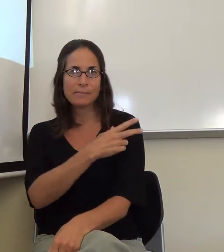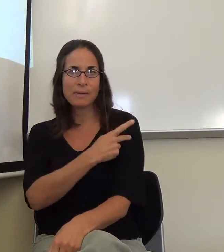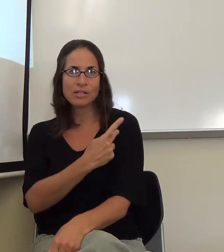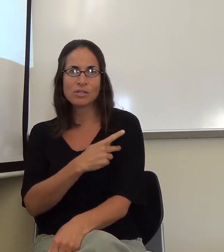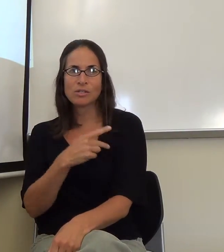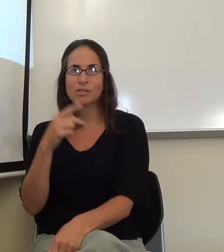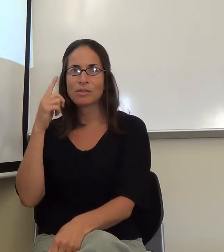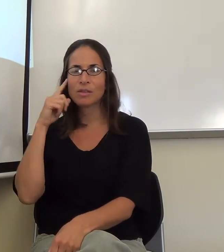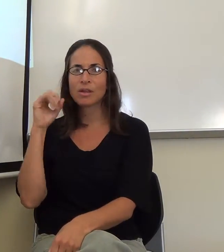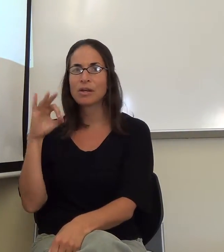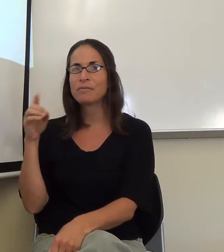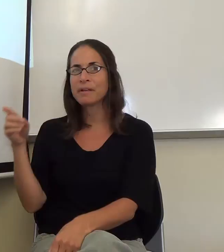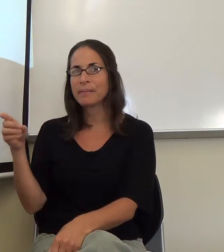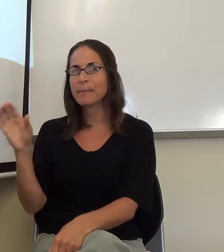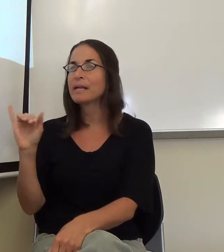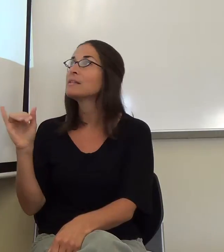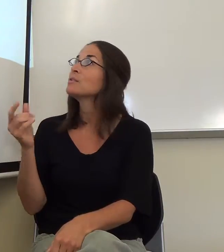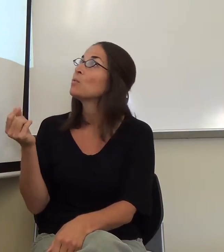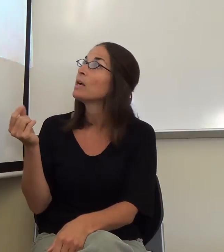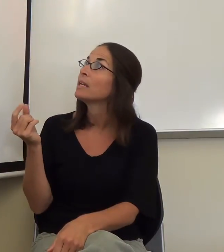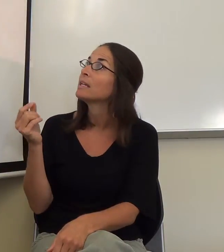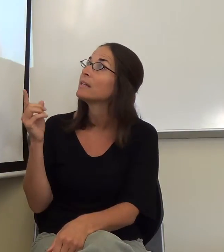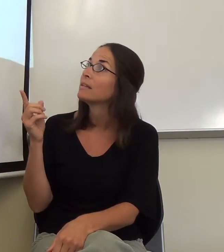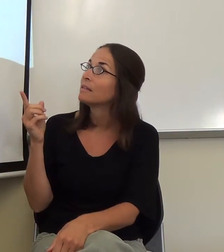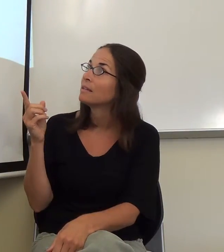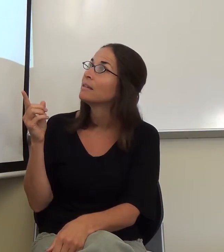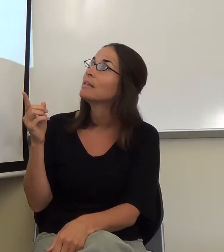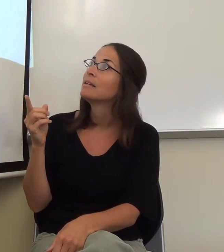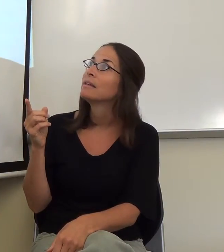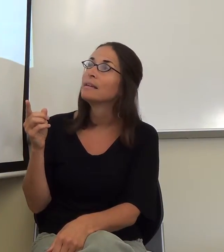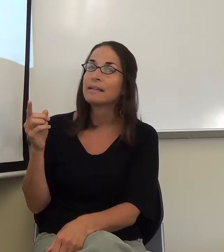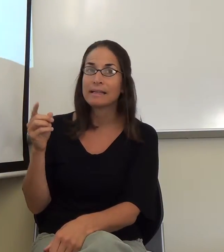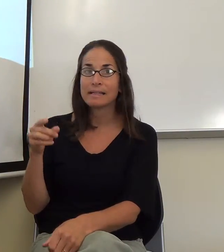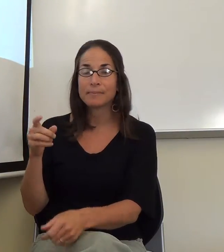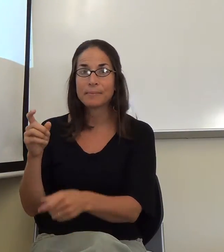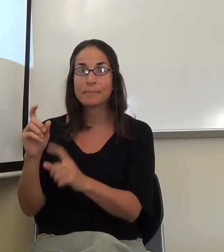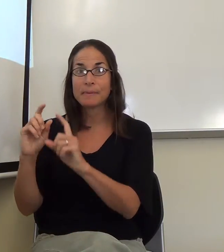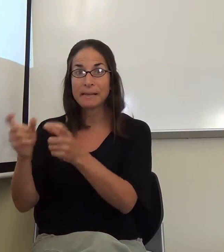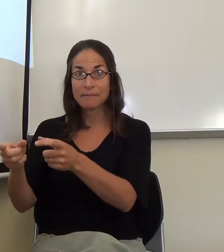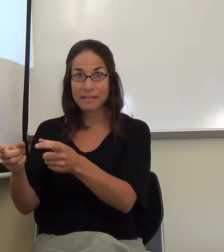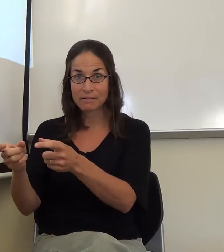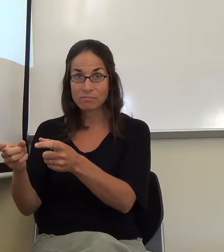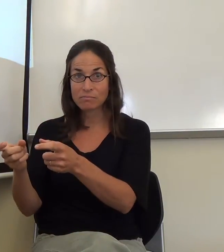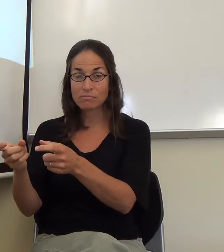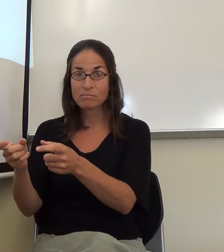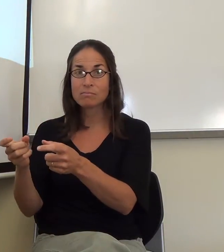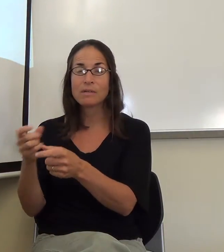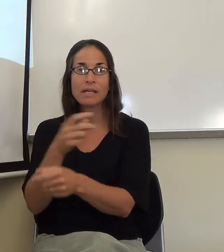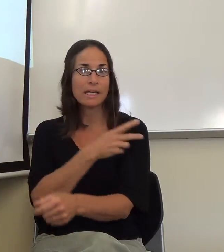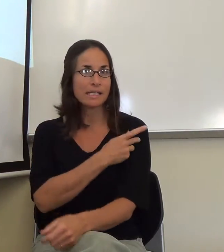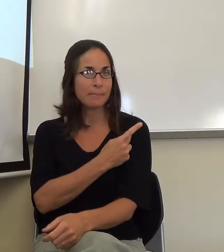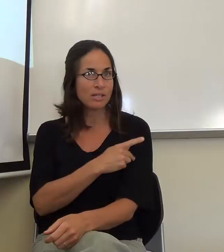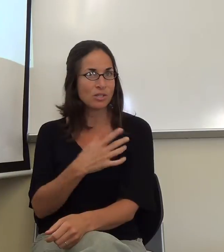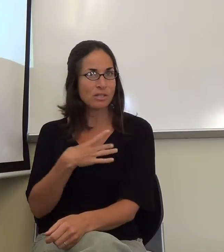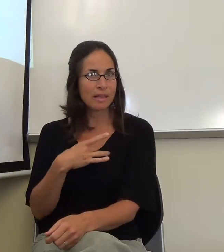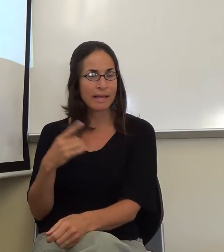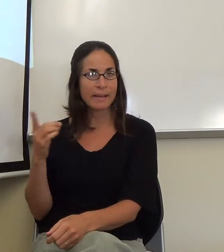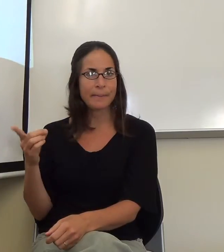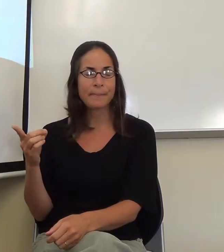this. If this is what this means, if this is the right answer, do his patients like him?